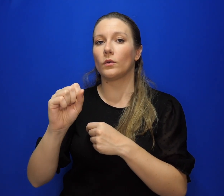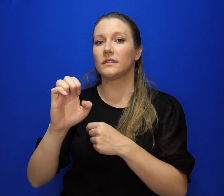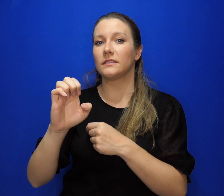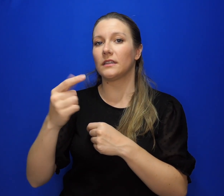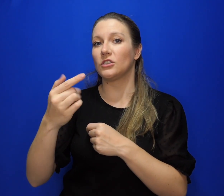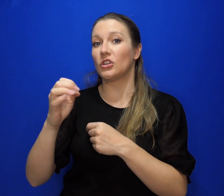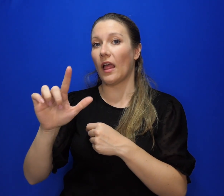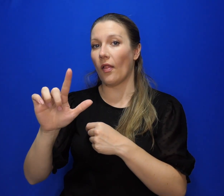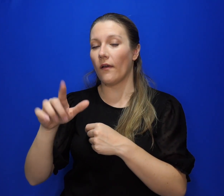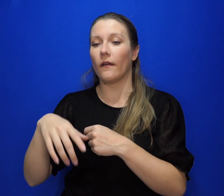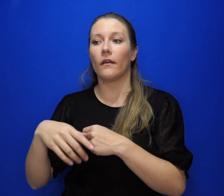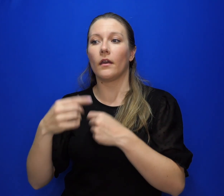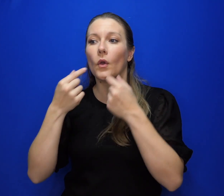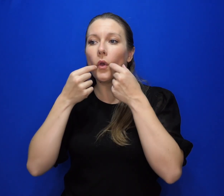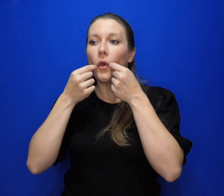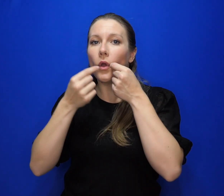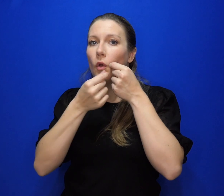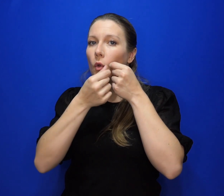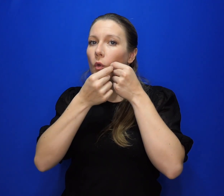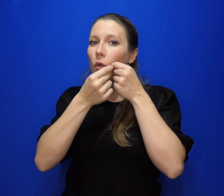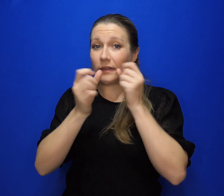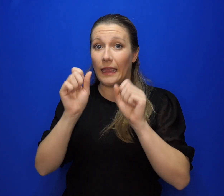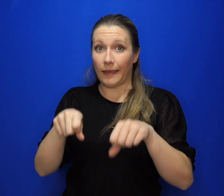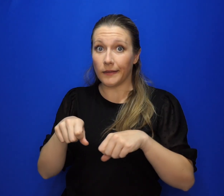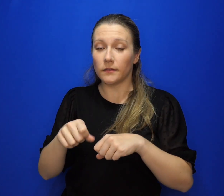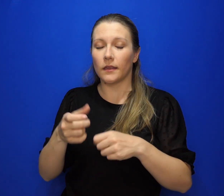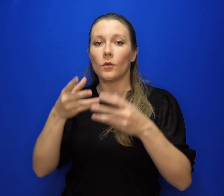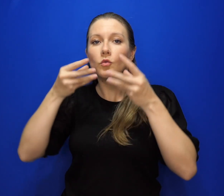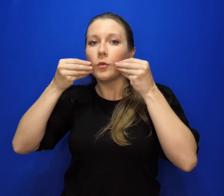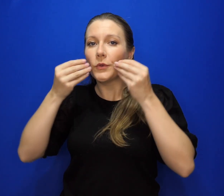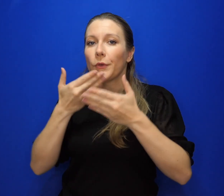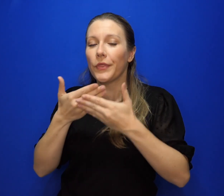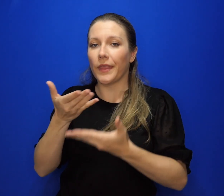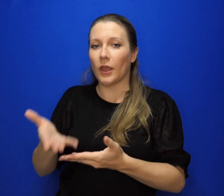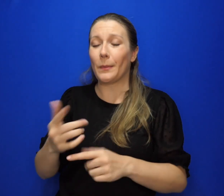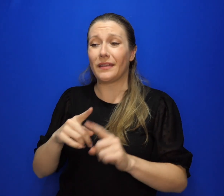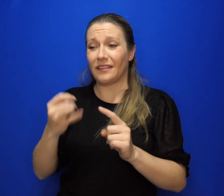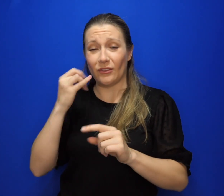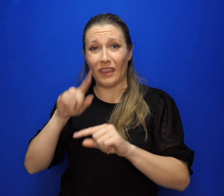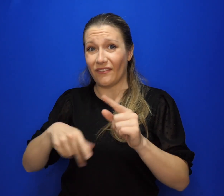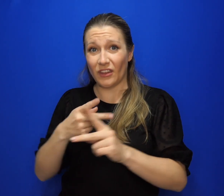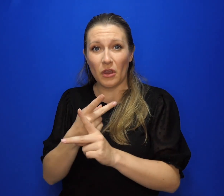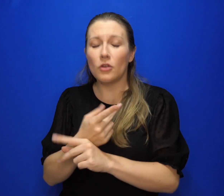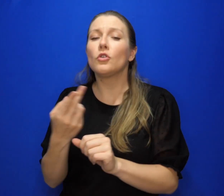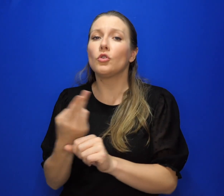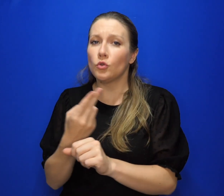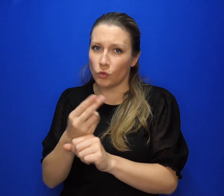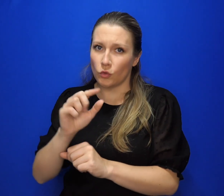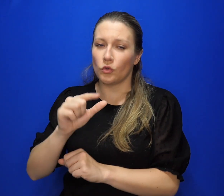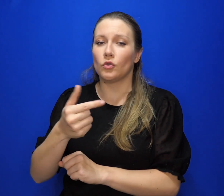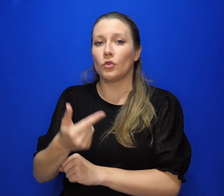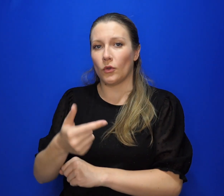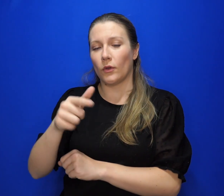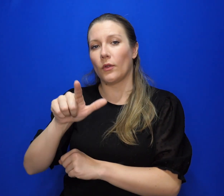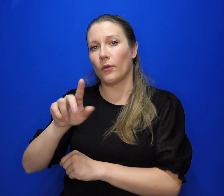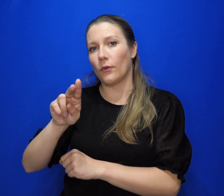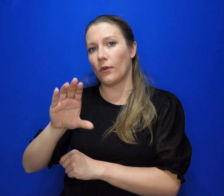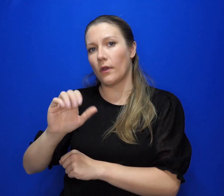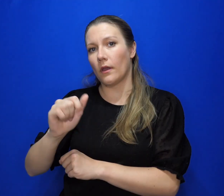your glucagon if you can't figure the rest of it out, or if you're panicking, because we don't want anything bad to happen. You know